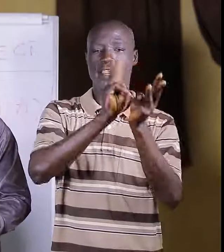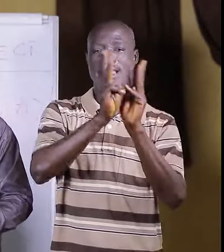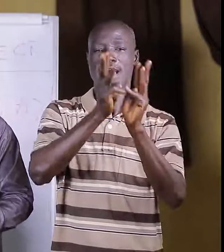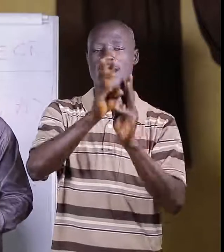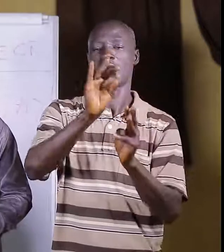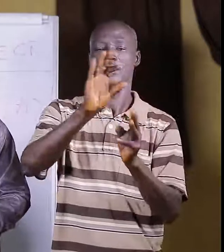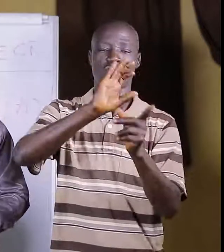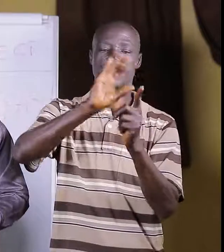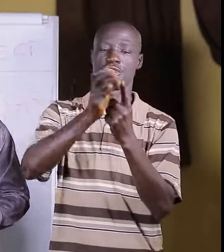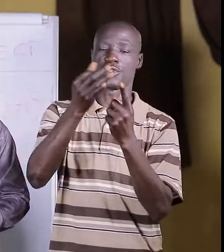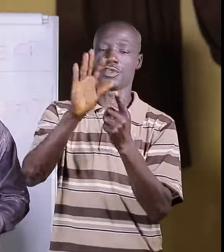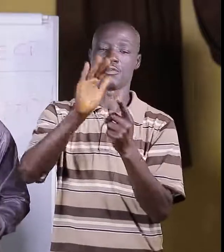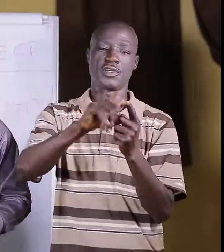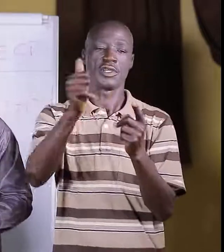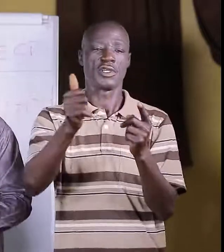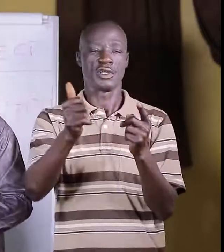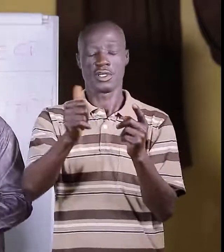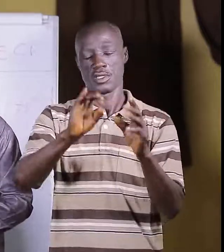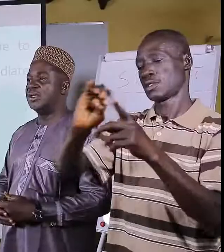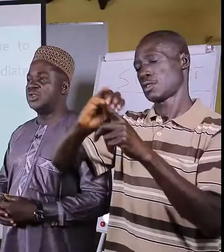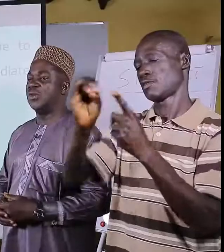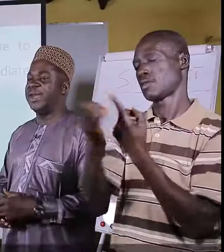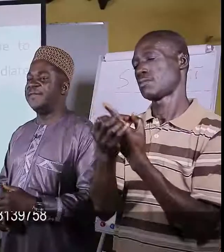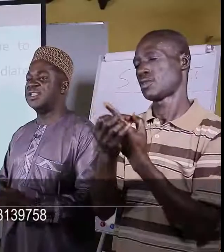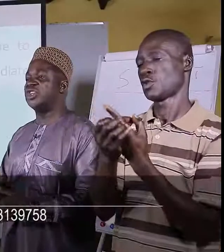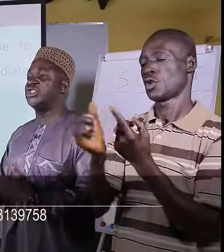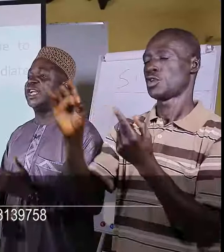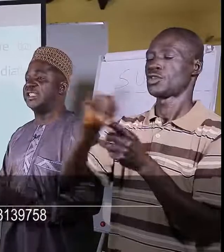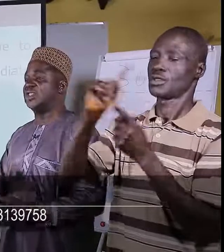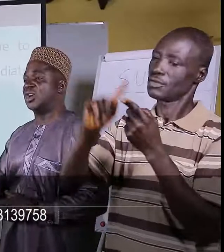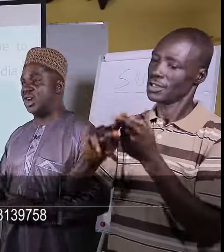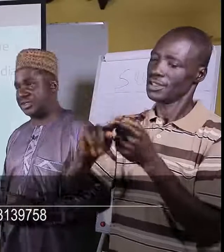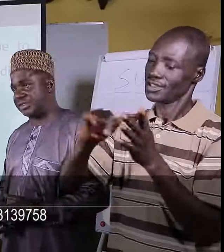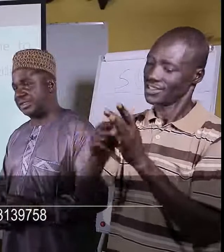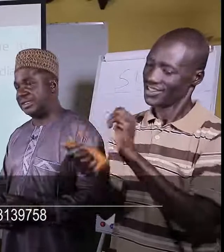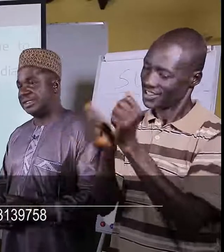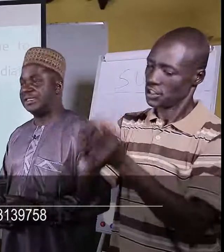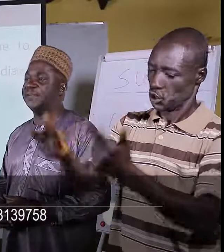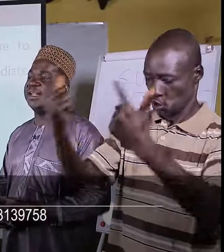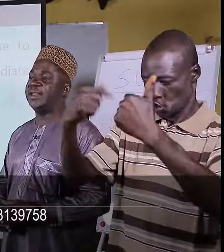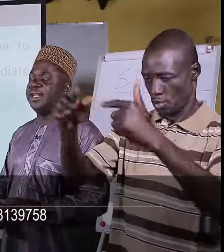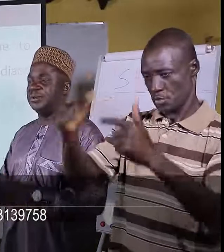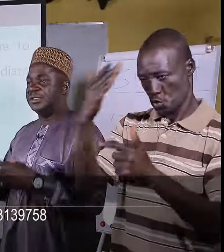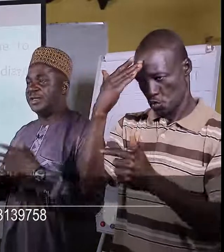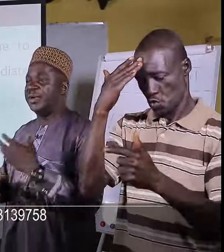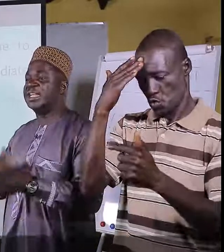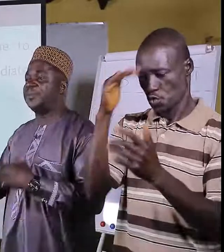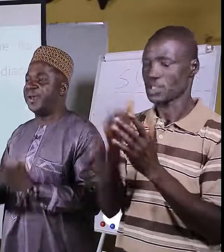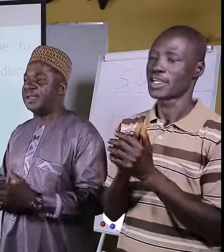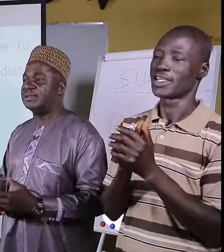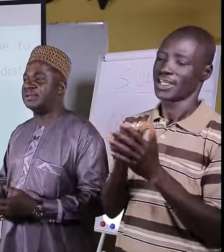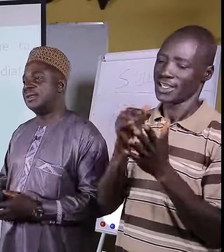condition of a particular environment. So whenever such changes occur, definitely you